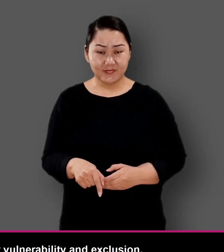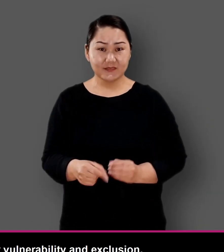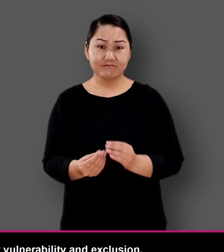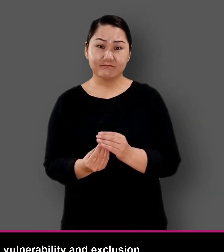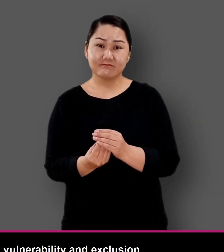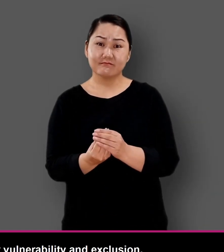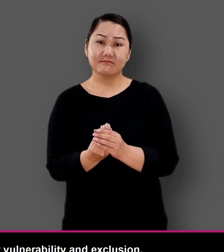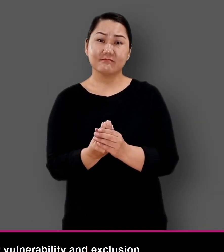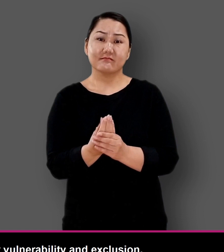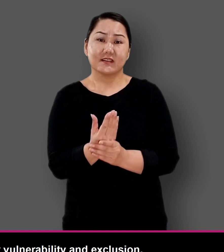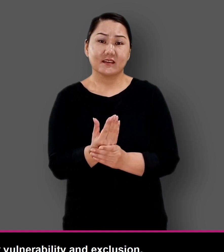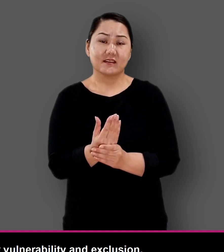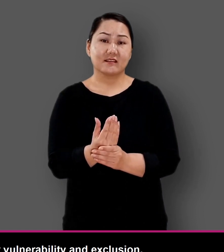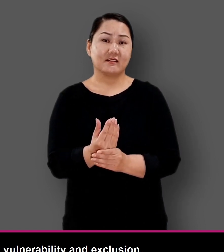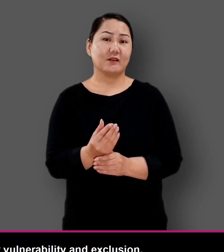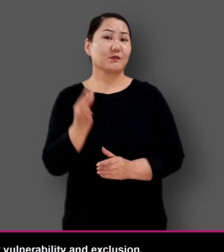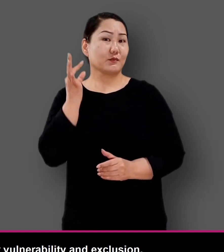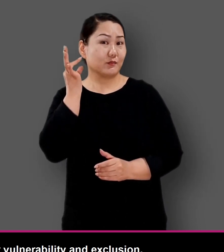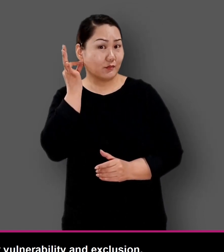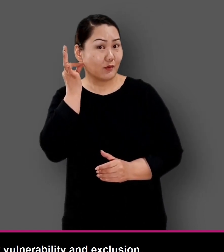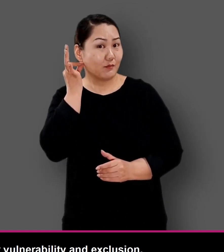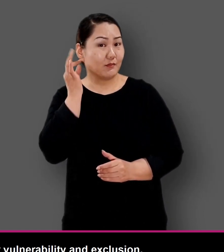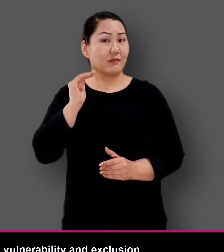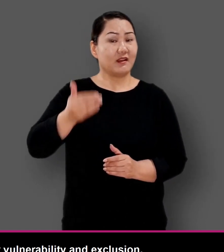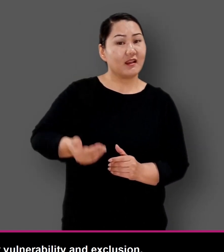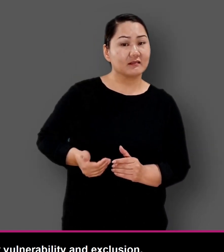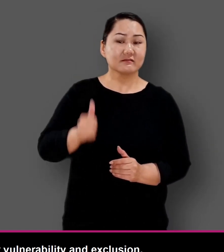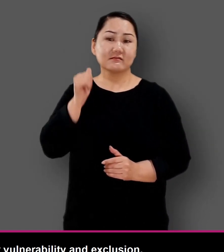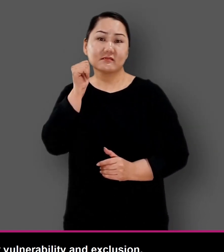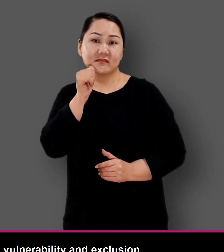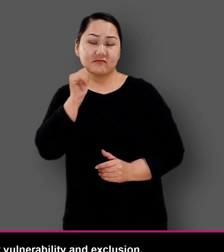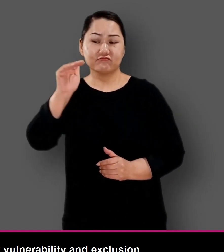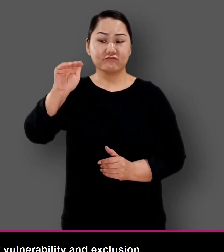leading to even further vulnerability and exclusion.